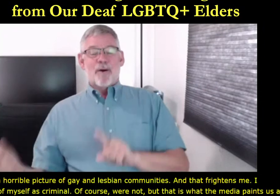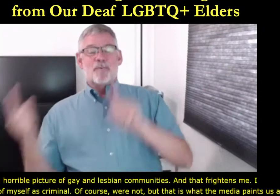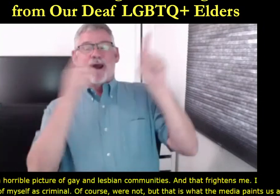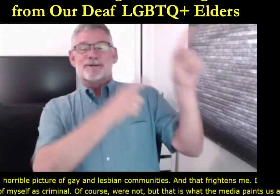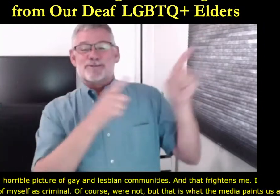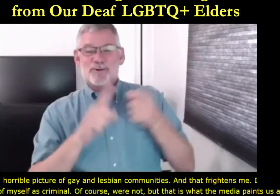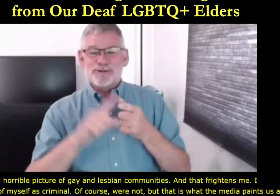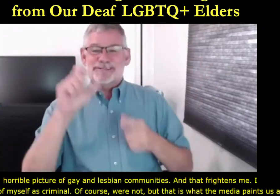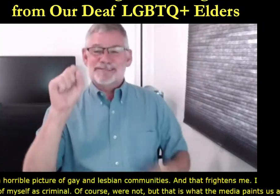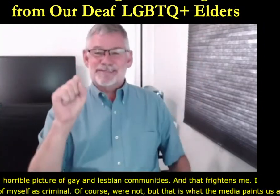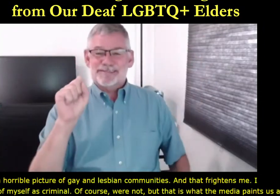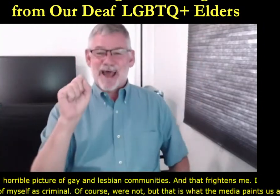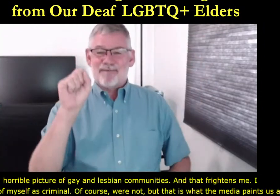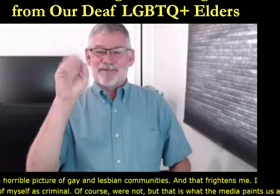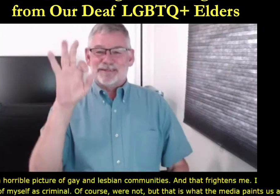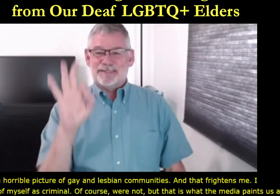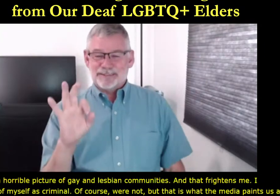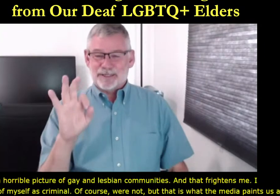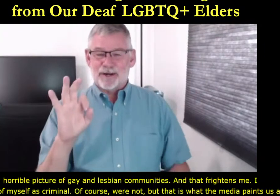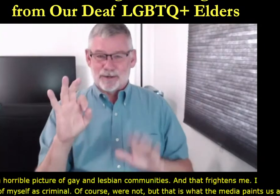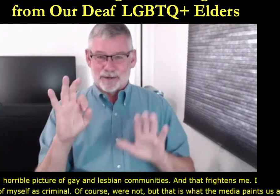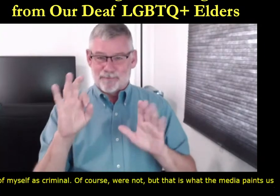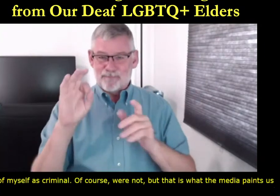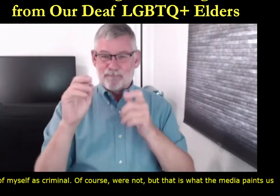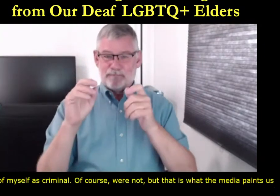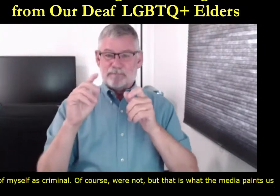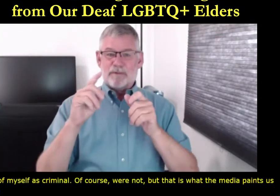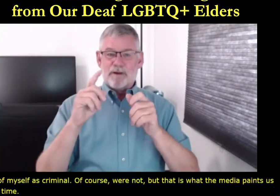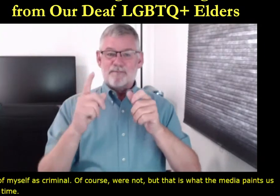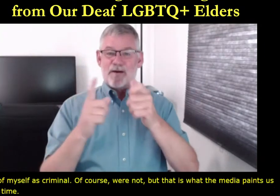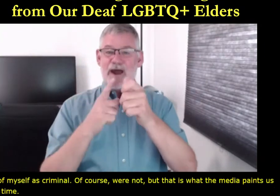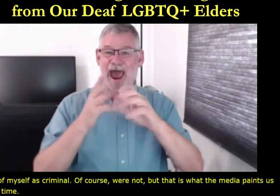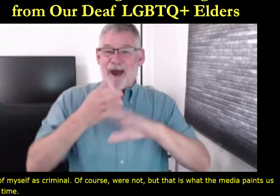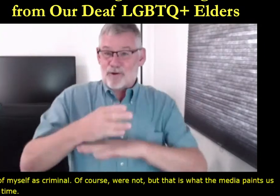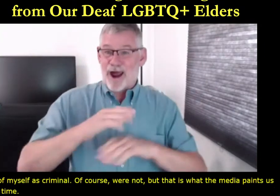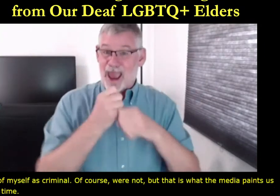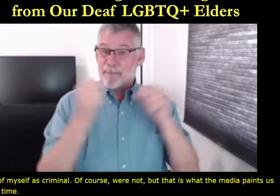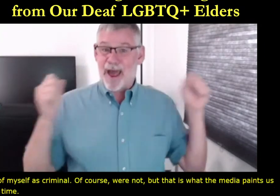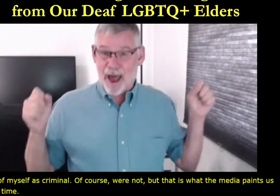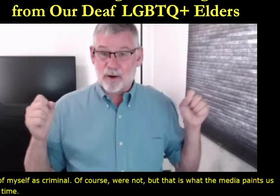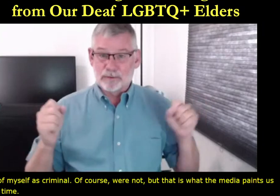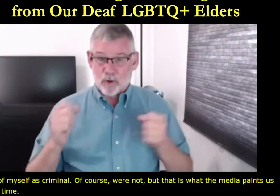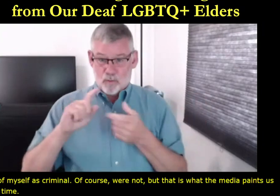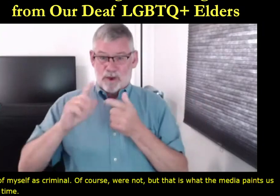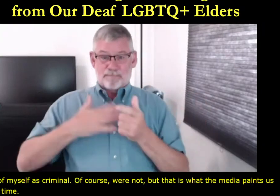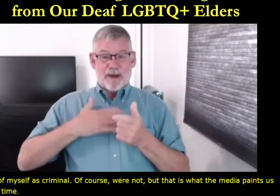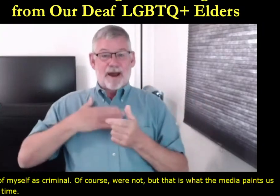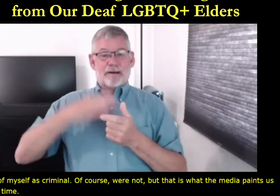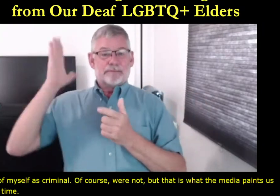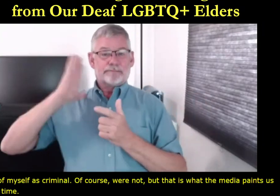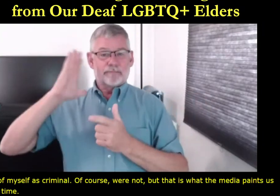everyone is here i went to san francisco this is after i came out